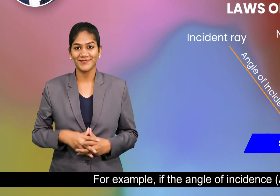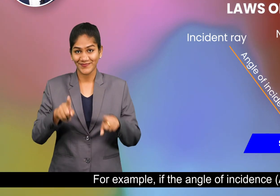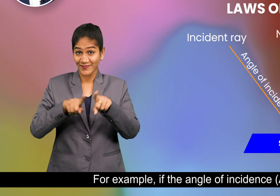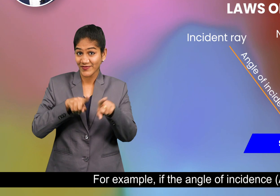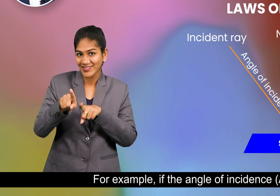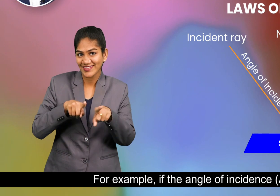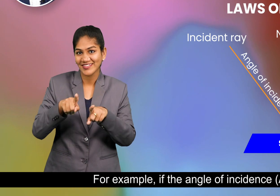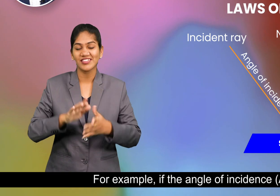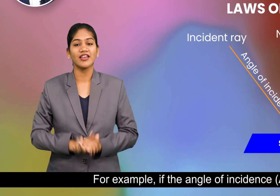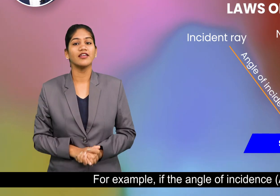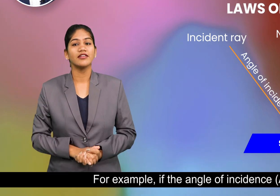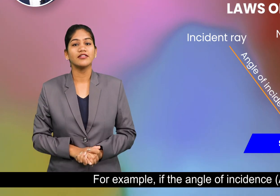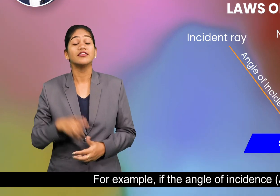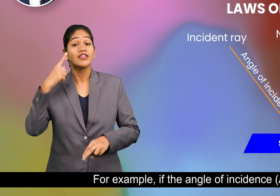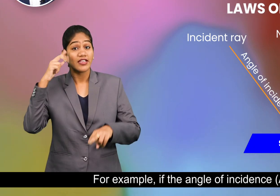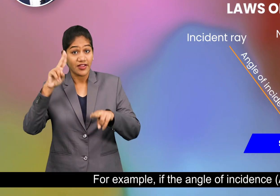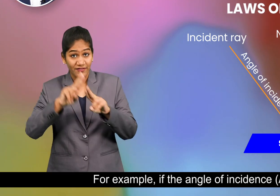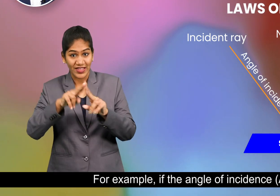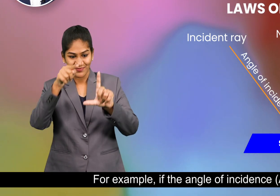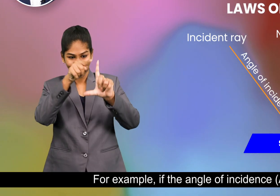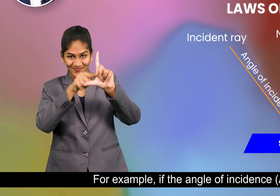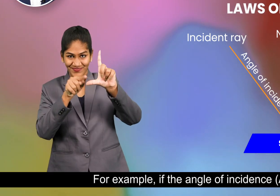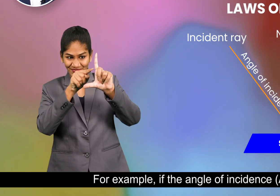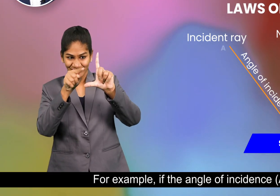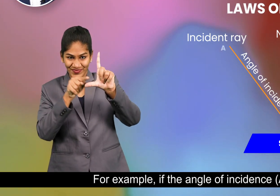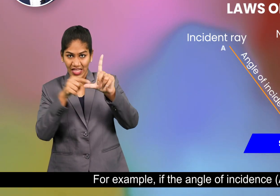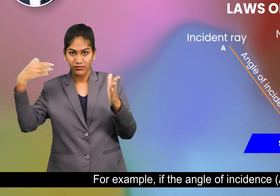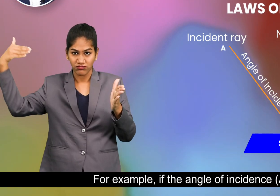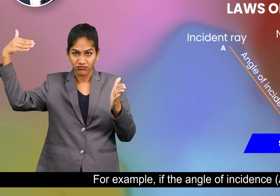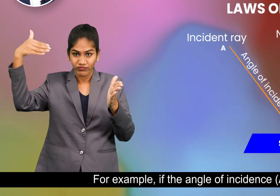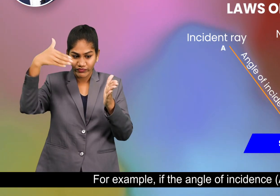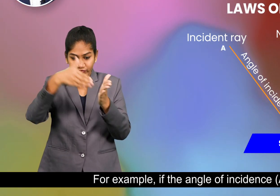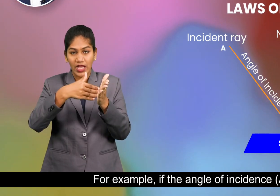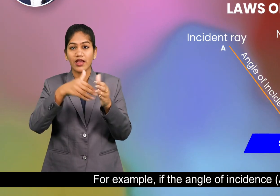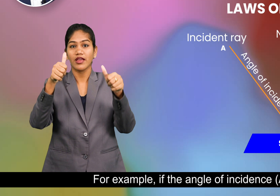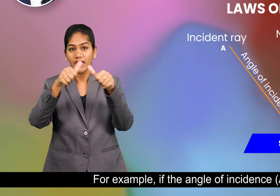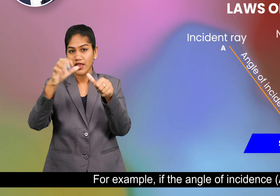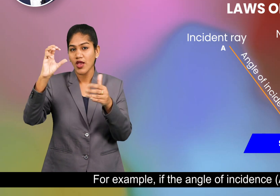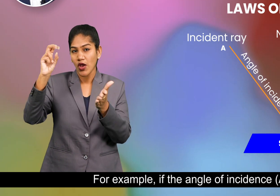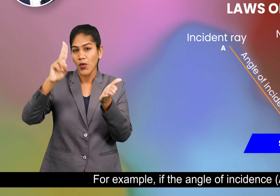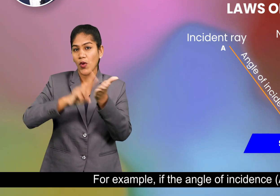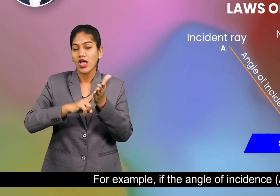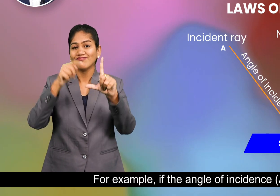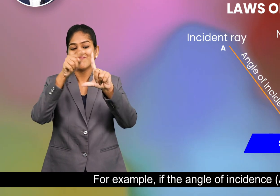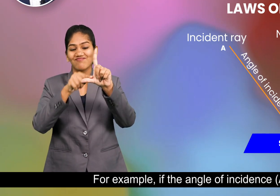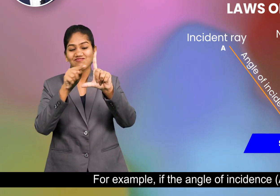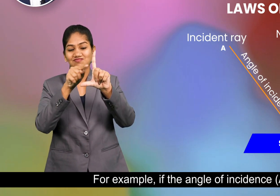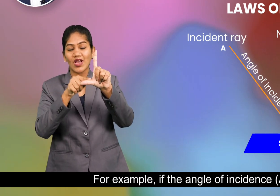For example, if the angle of incidence AON is 30 degree,